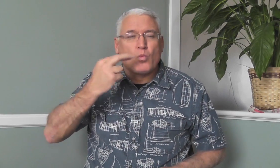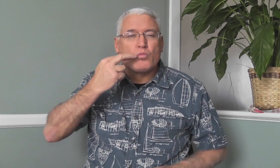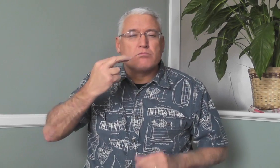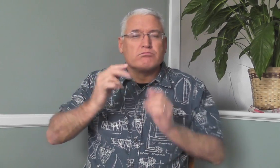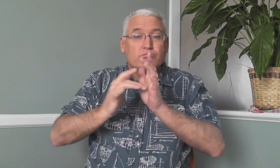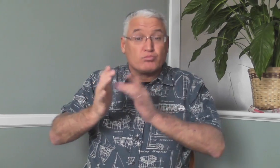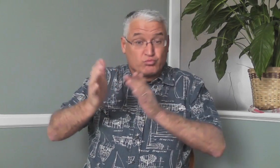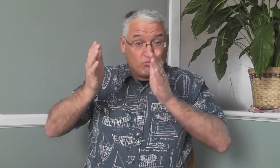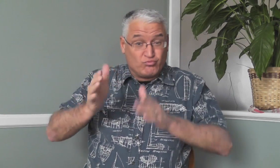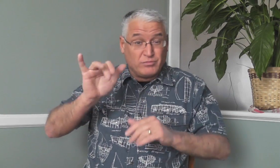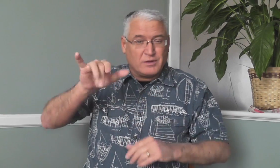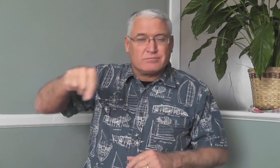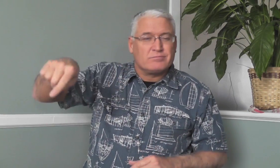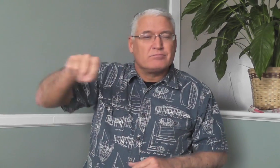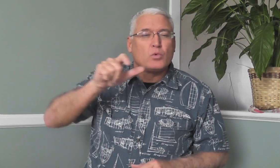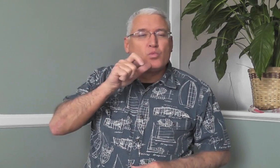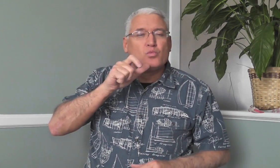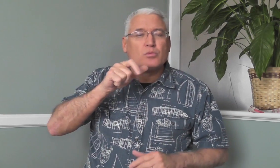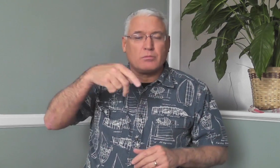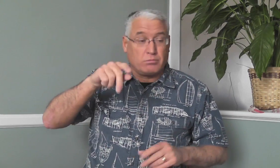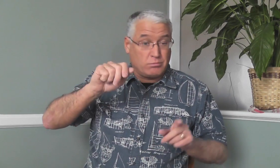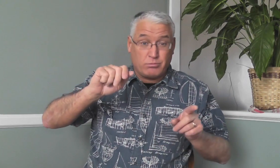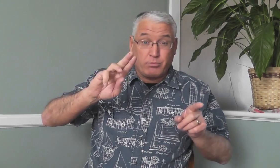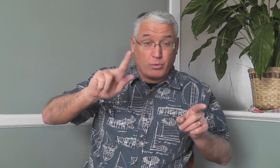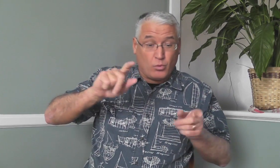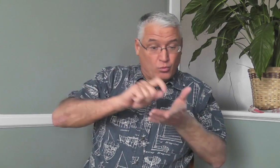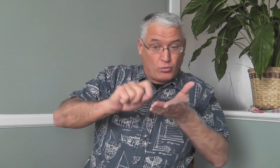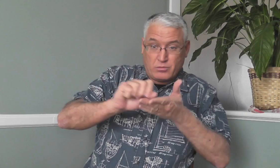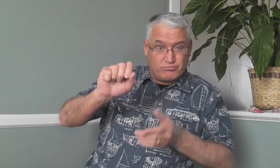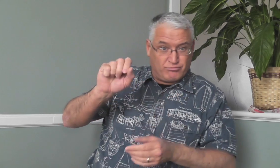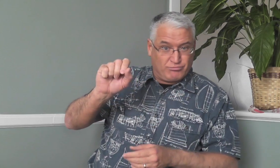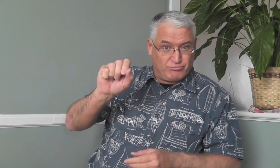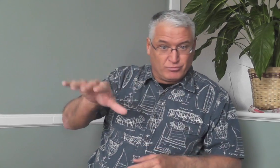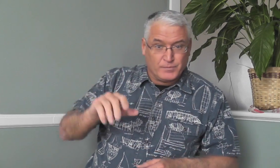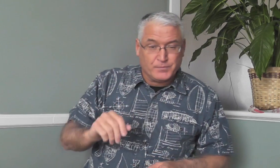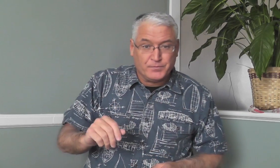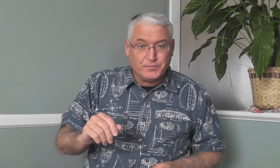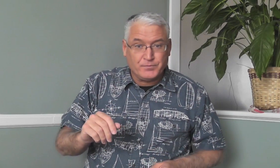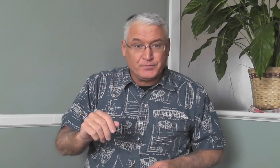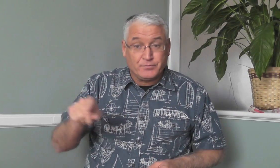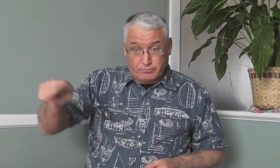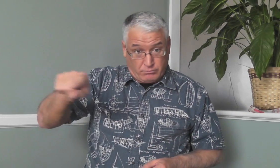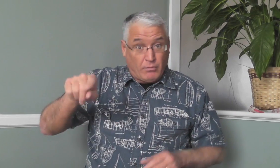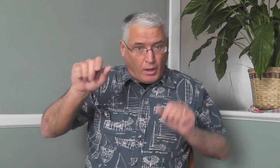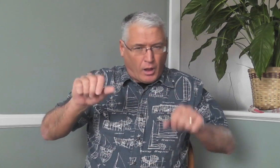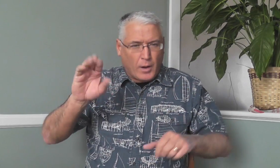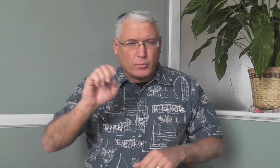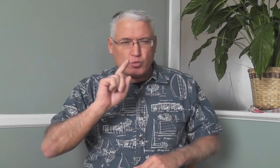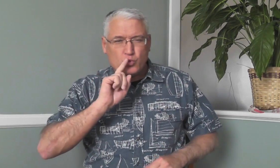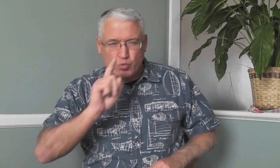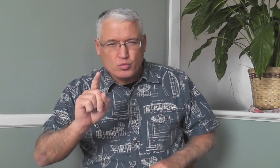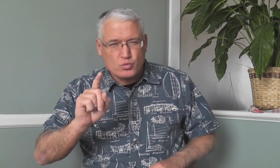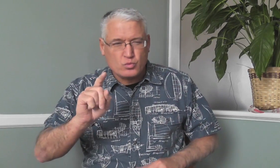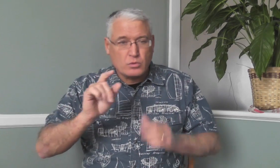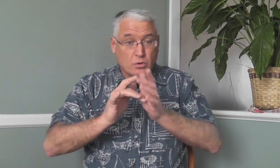he assured the Roman Christians, he assured them, the ones he was writing the letter to, that they could be